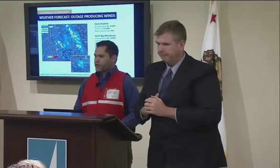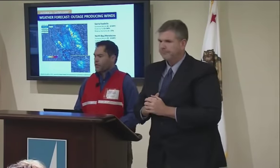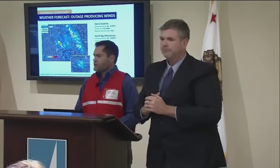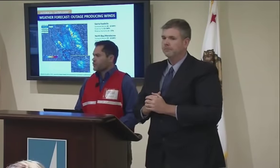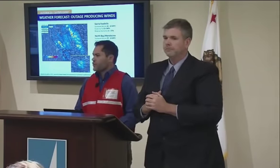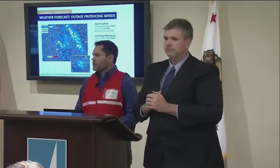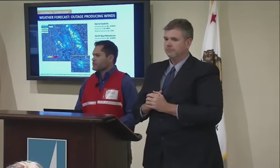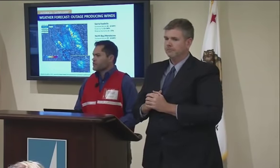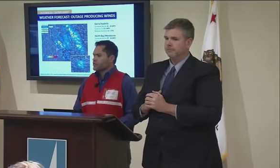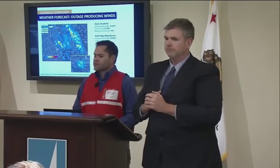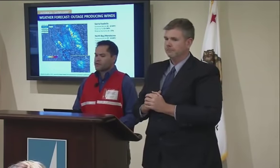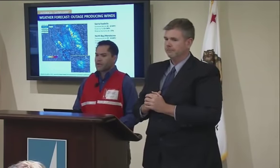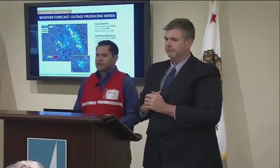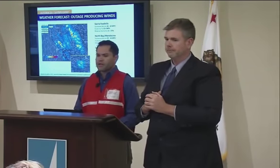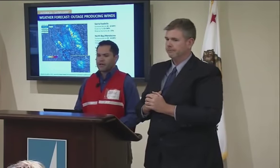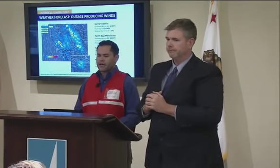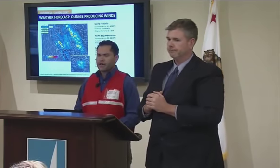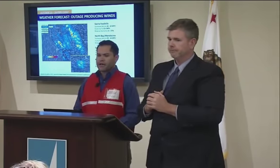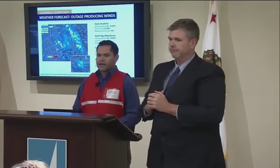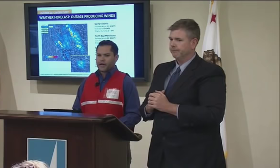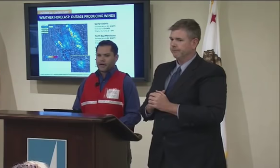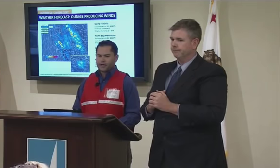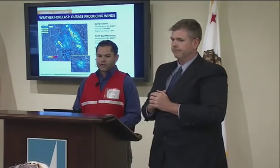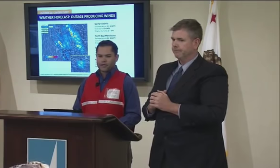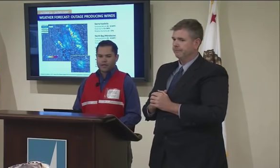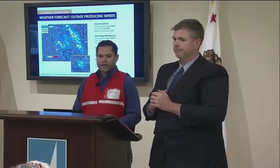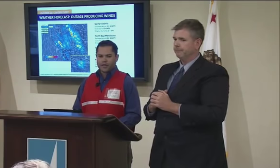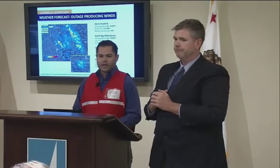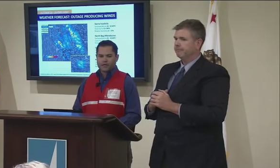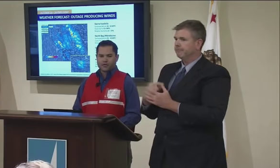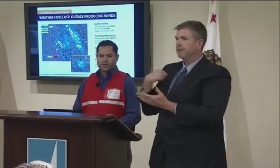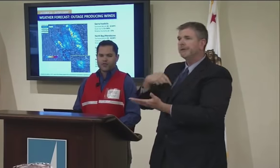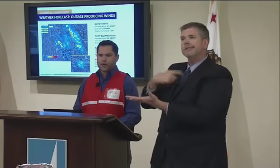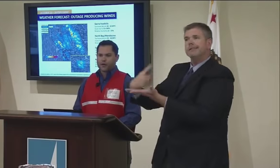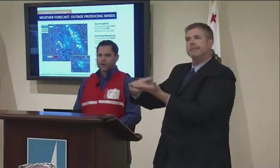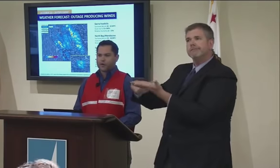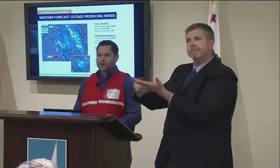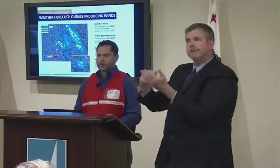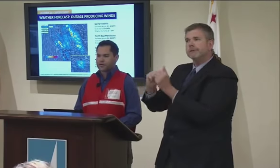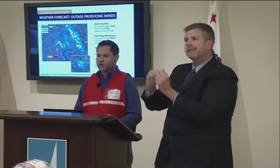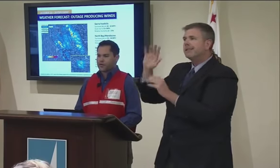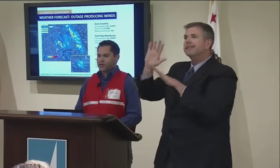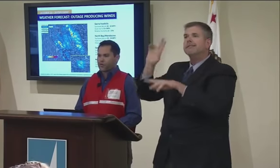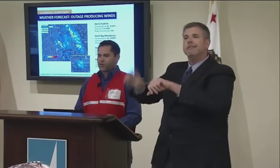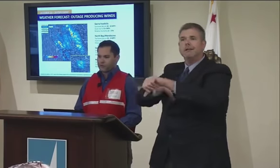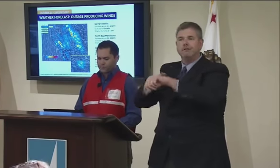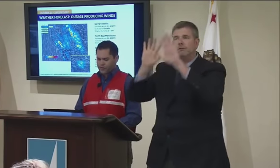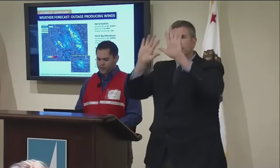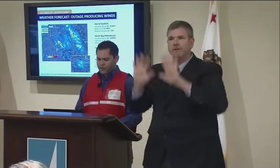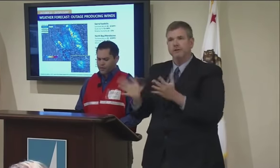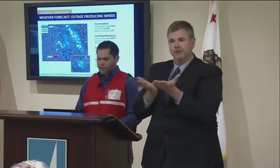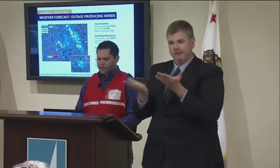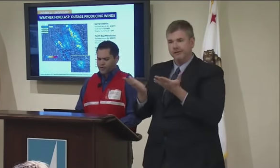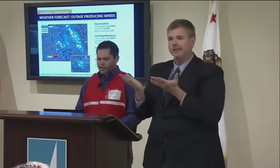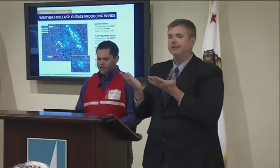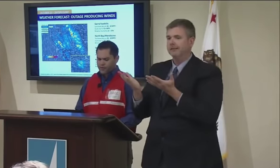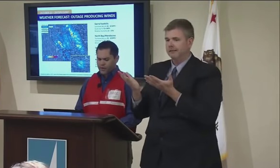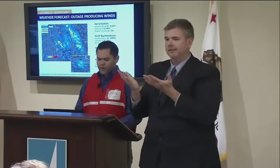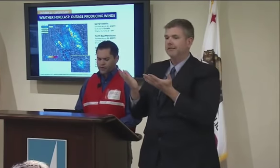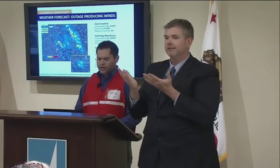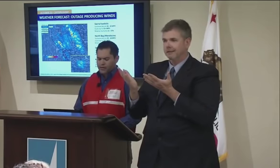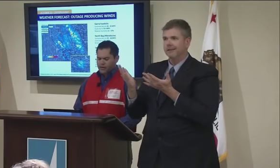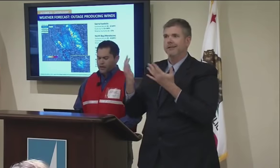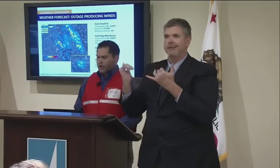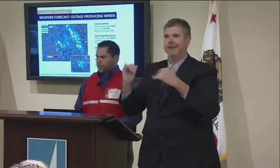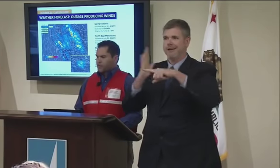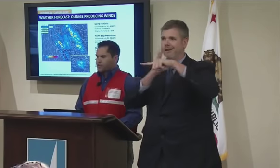talking with the National Weather Service today, they are anticipating issuing fire weather watches and red flag warnings for this upcoming event as